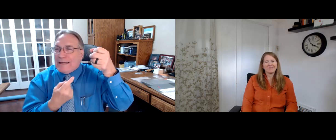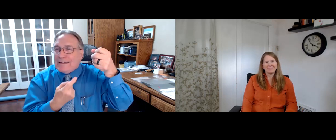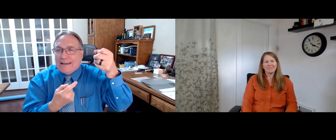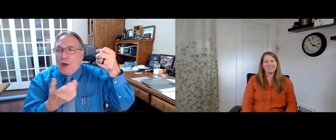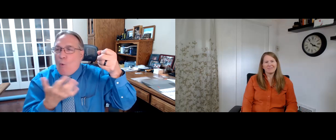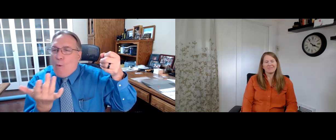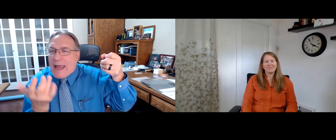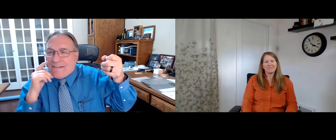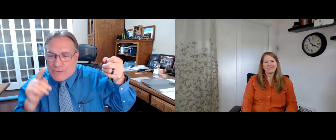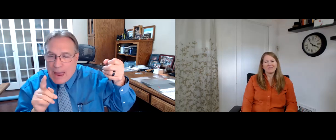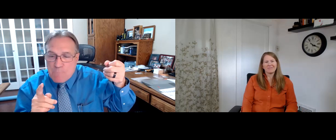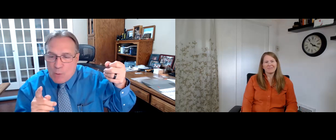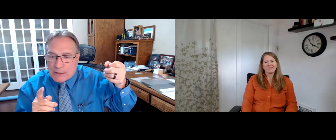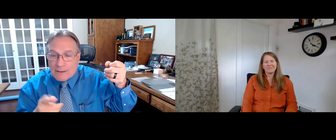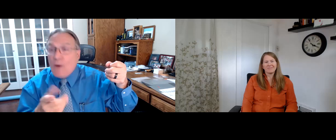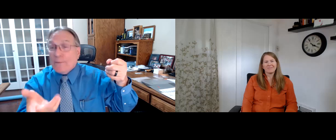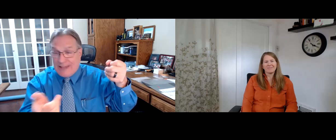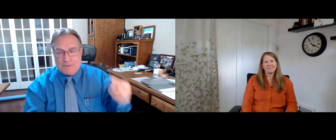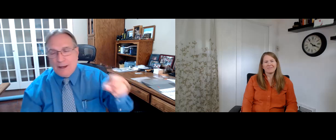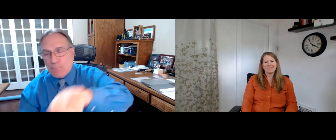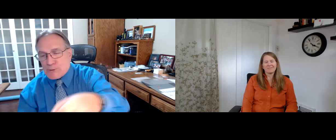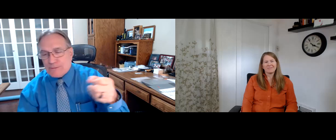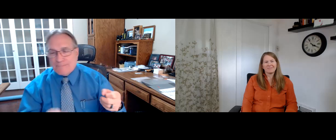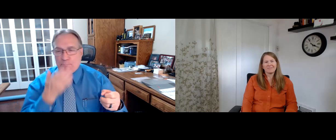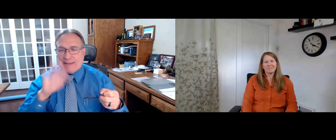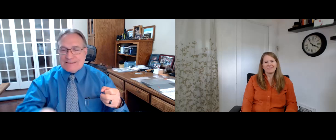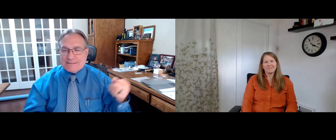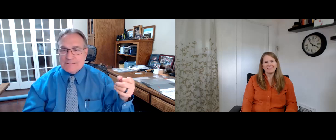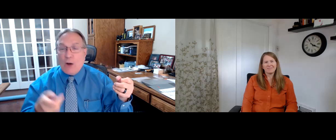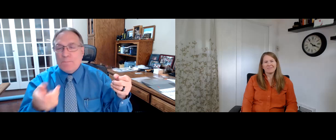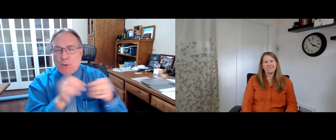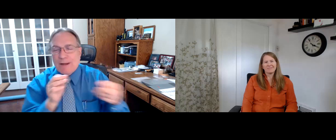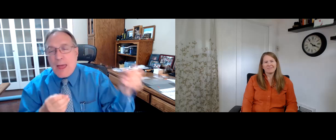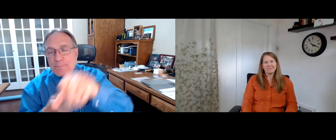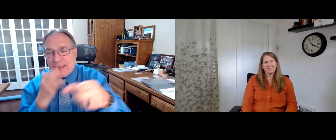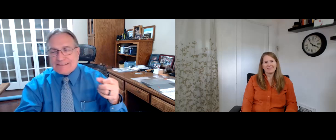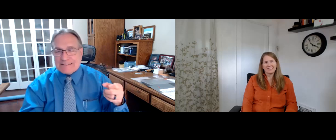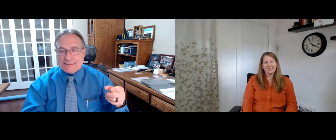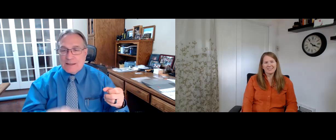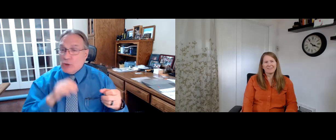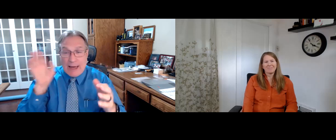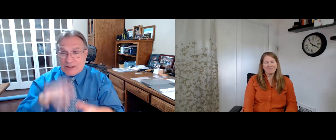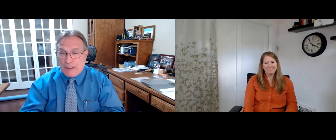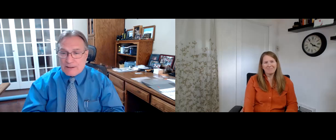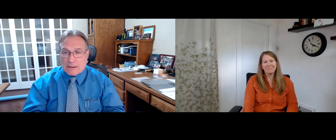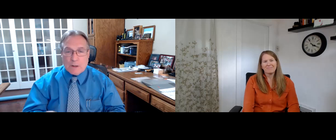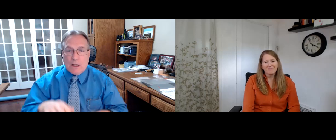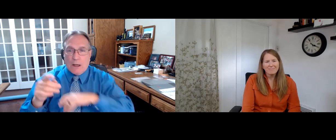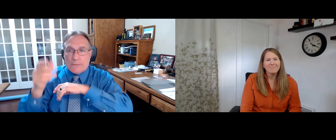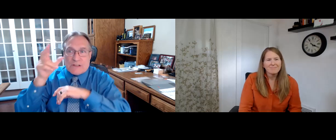holding, waiting for that moment. Oh, there, blessing. Oh, more blessing. You're not expecting them. The